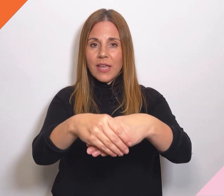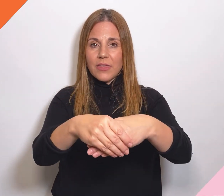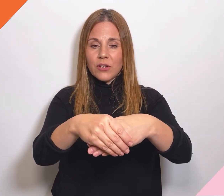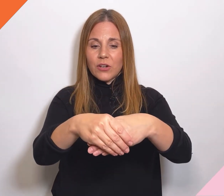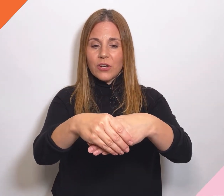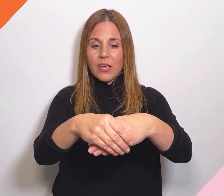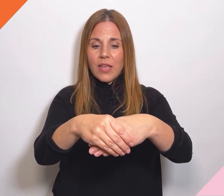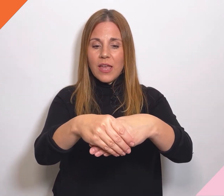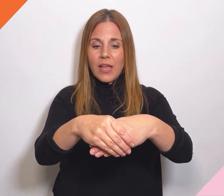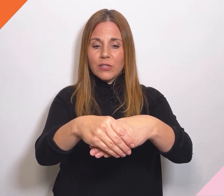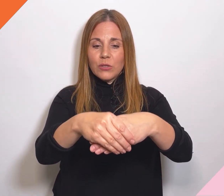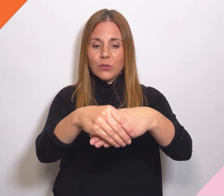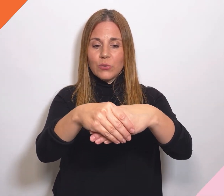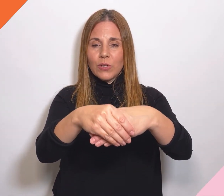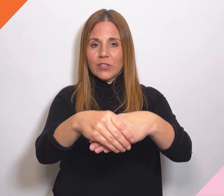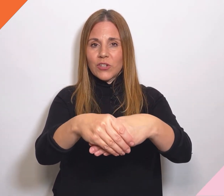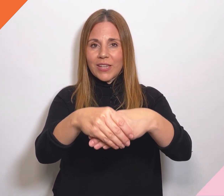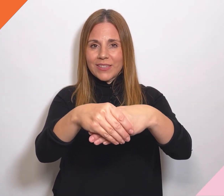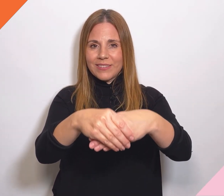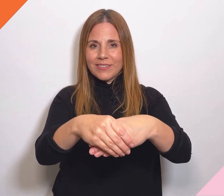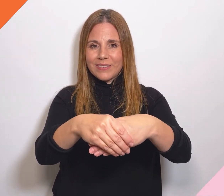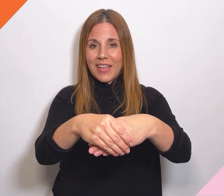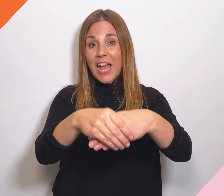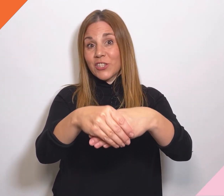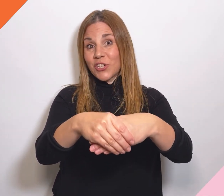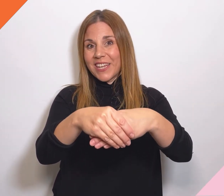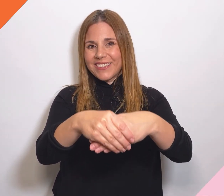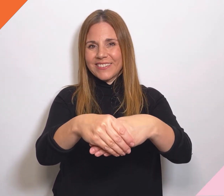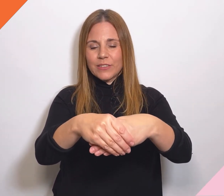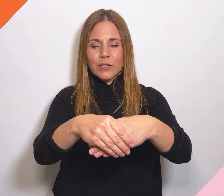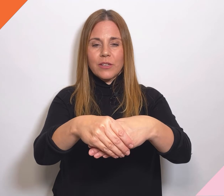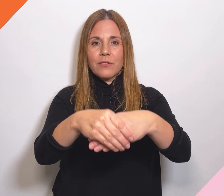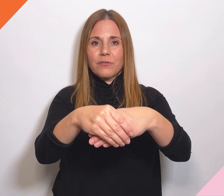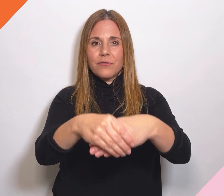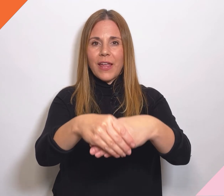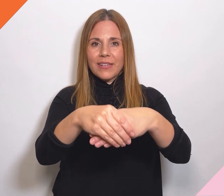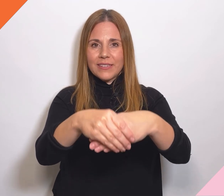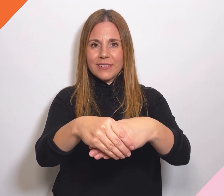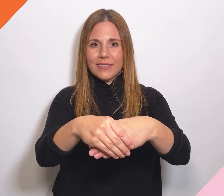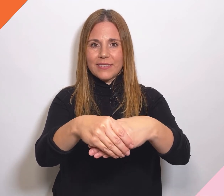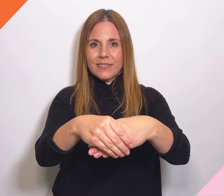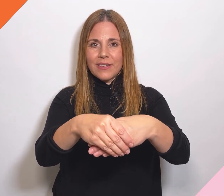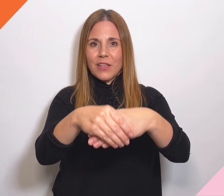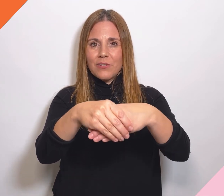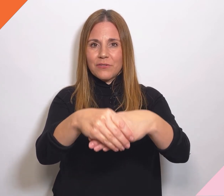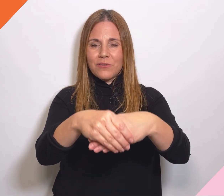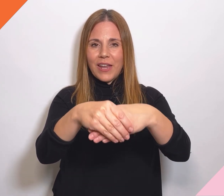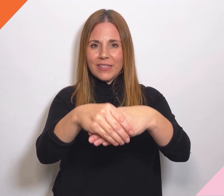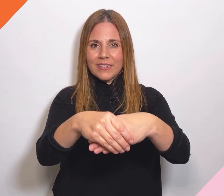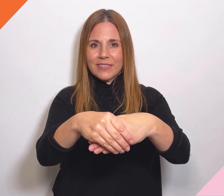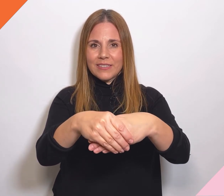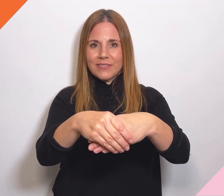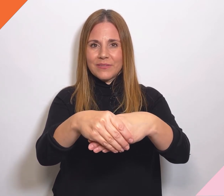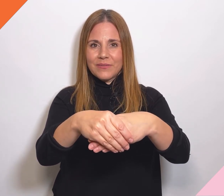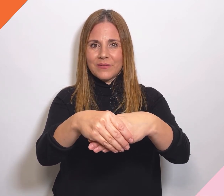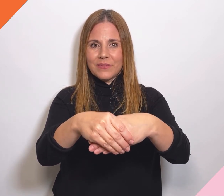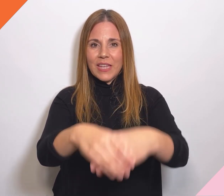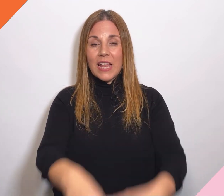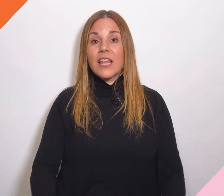together and you do a gentle handshake. Friend. Friend. Let's